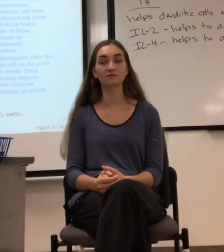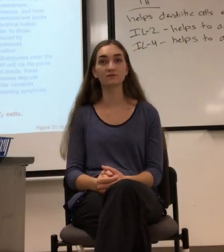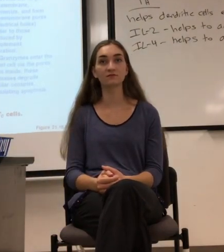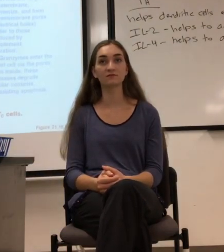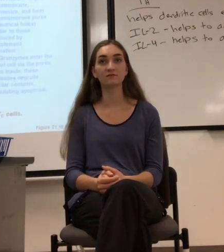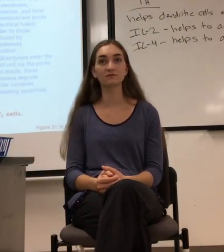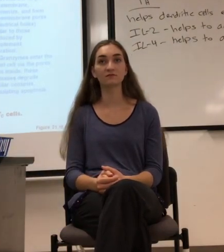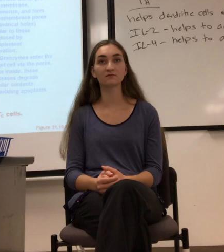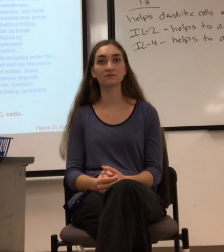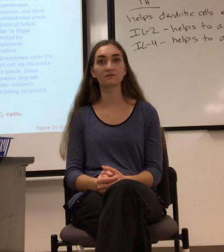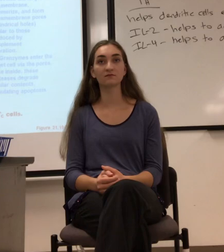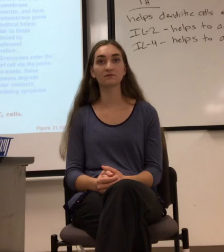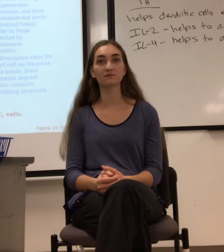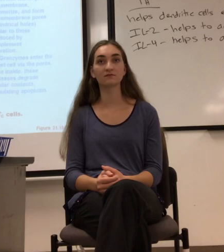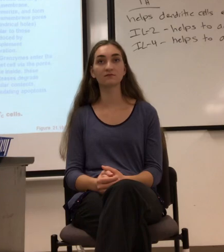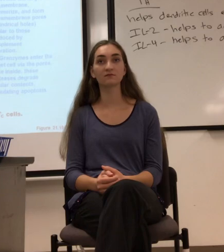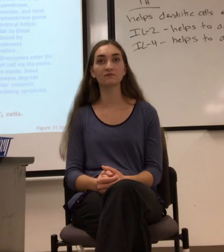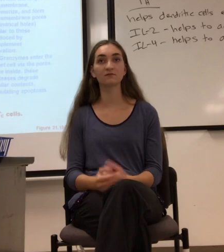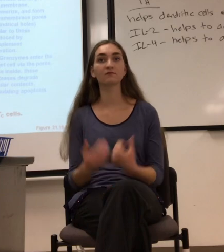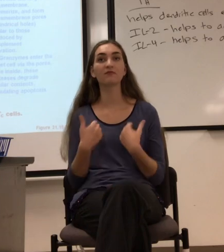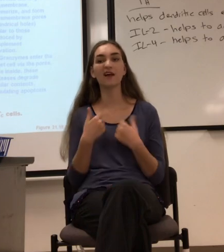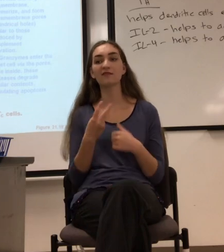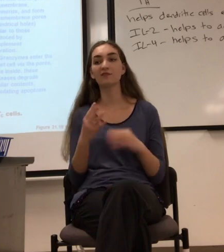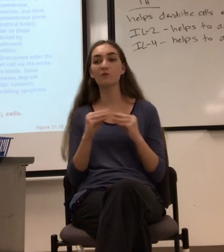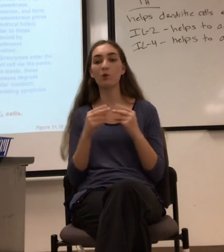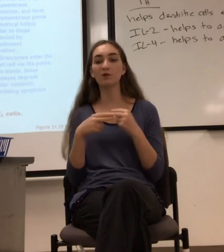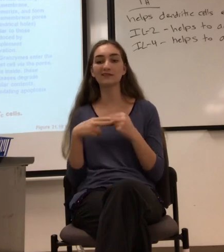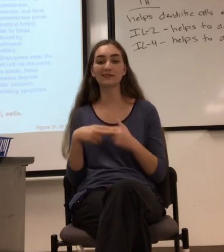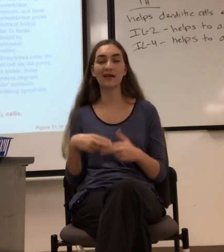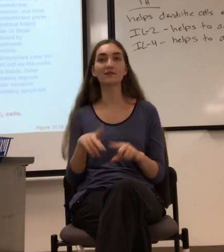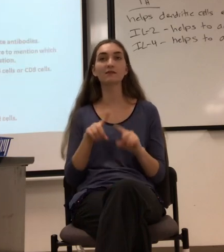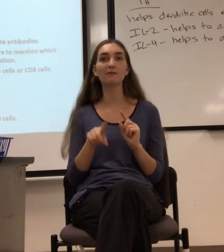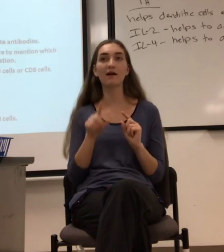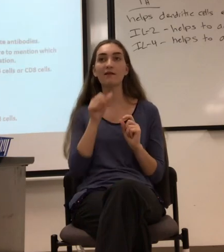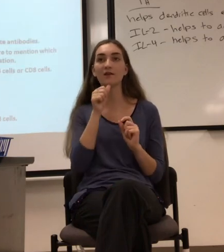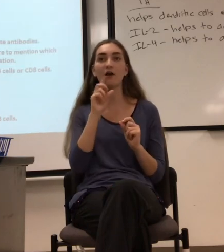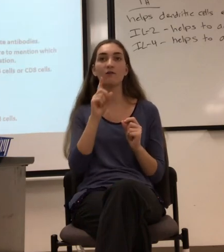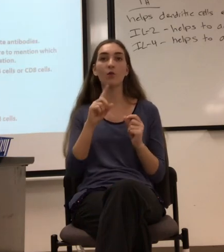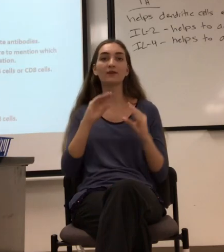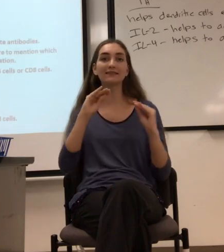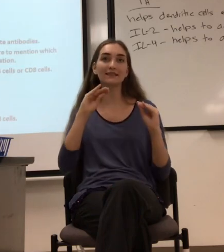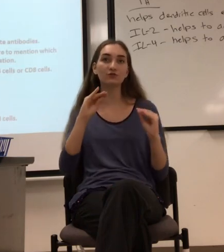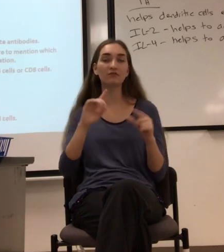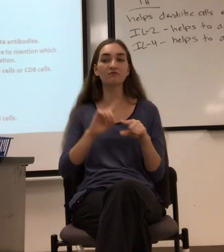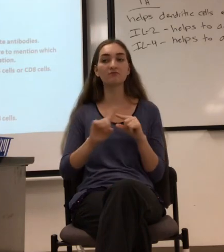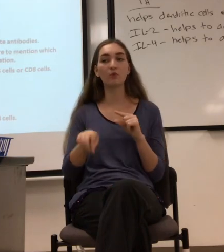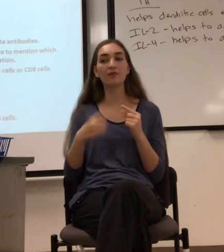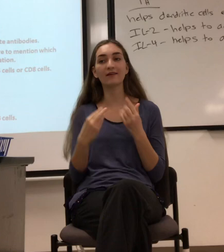I had a couple more slides in this set, but they're not meant for teaching. It's just I had some review questions.